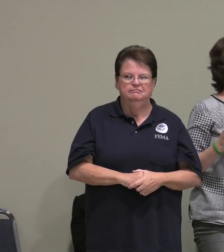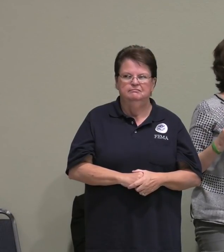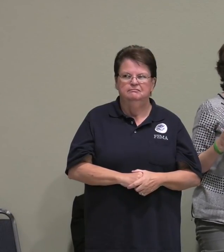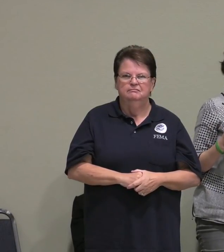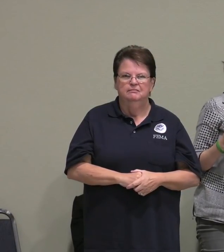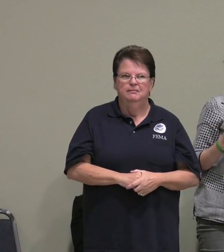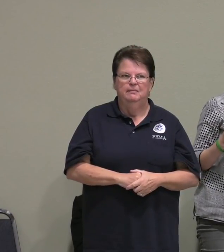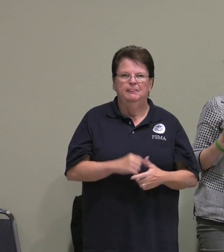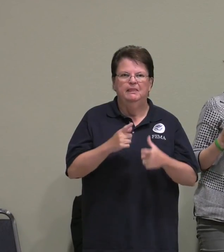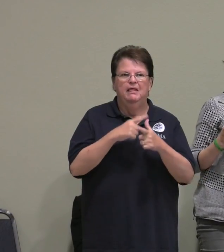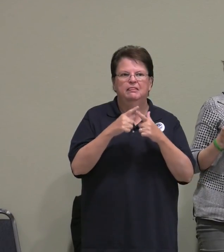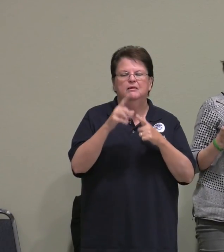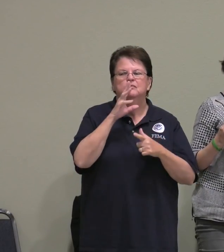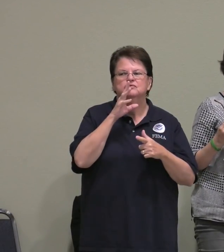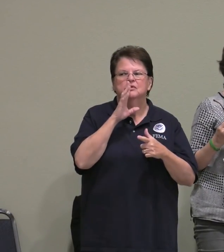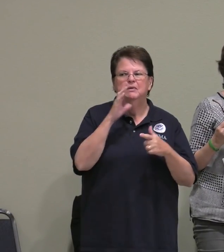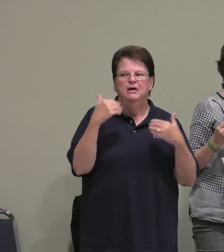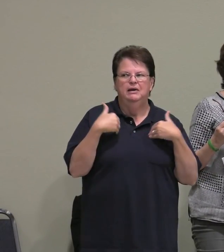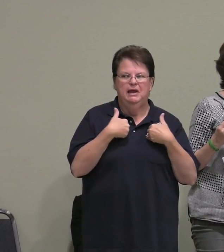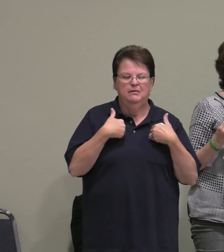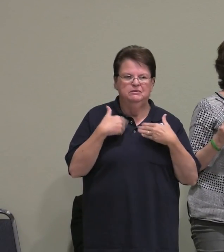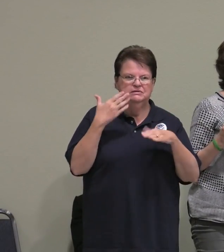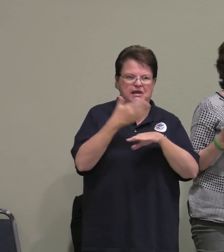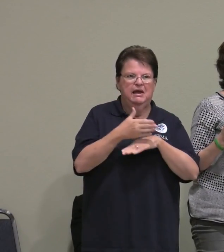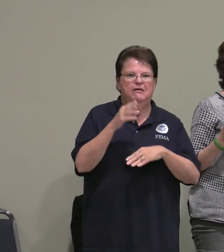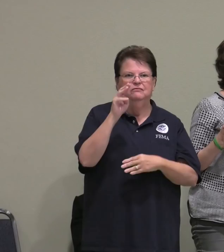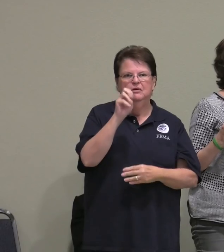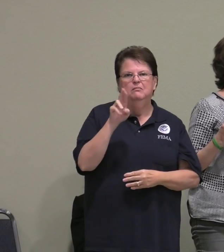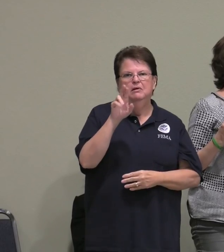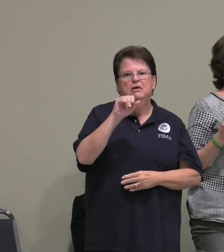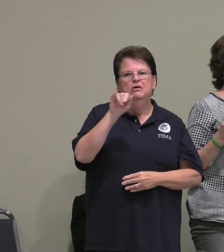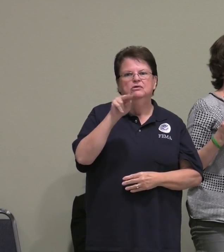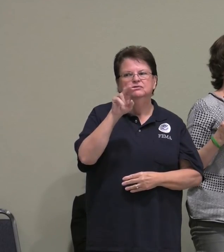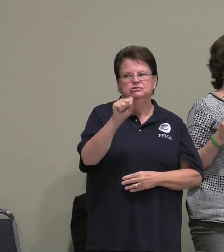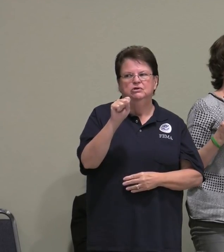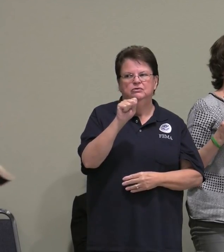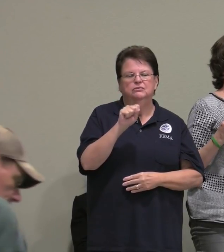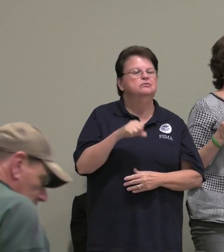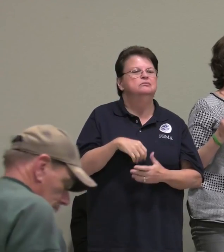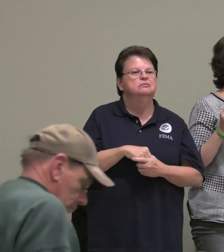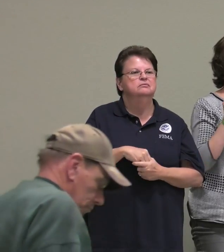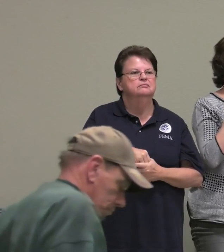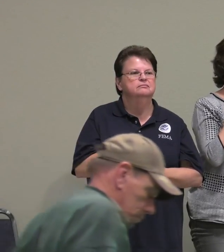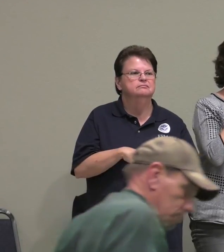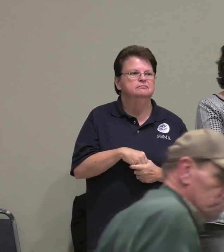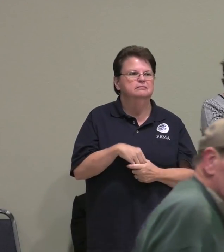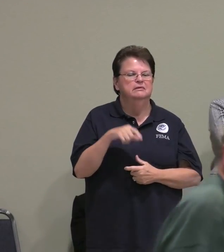And then we'll talk about animals after Mayor Jones and Town Manager Lauren Gill.